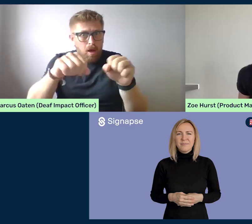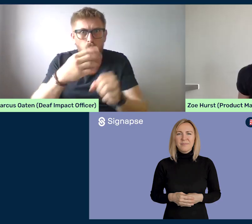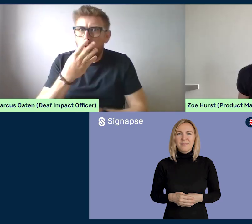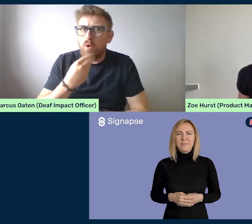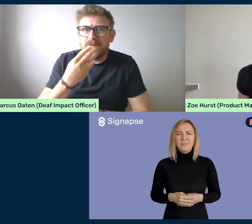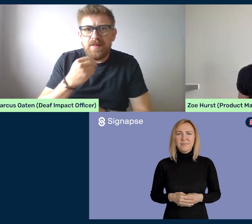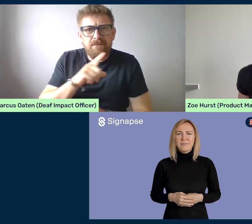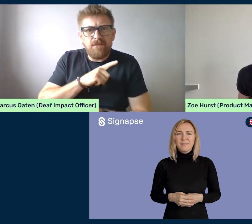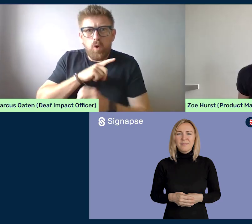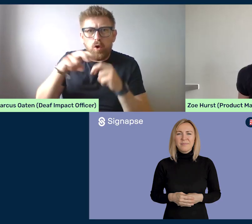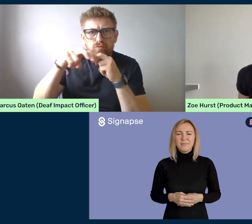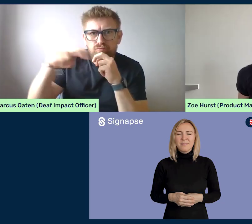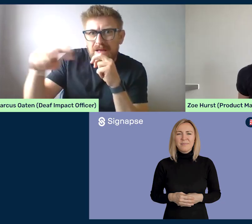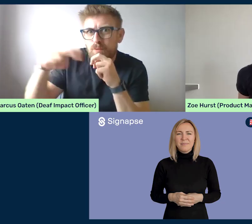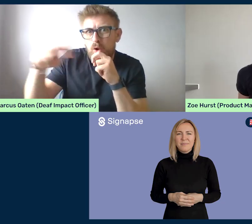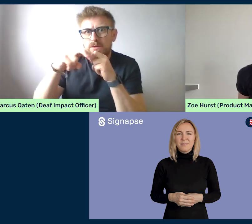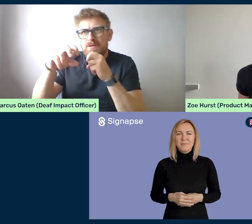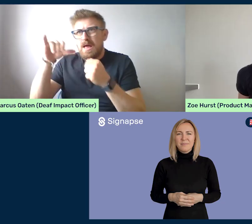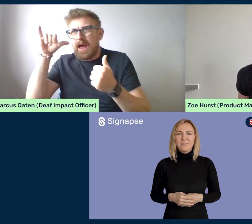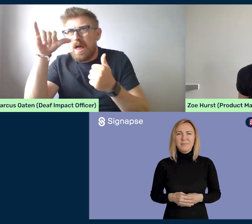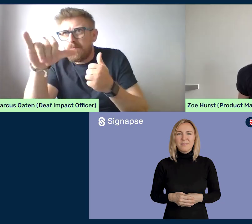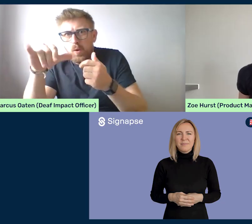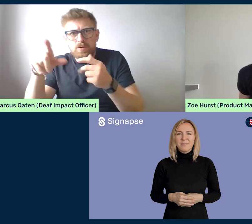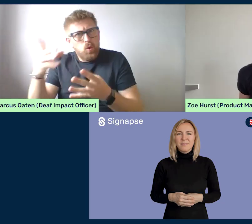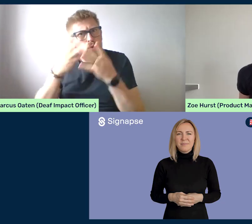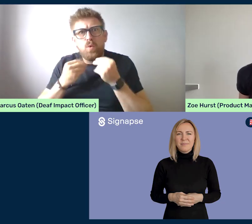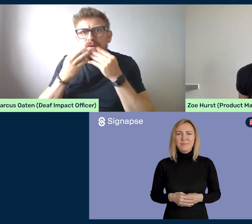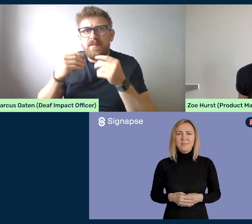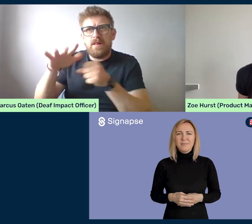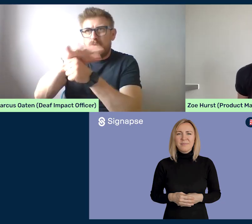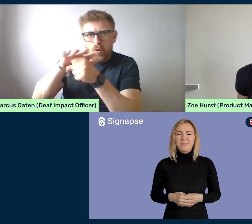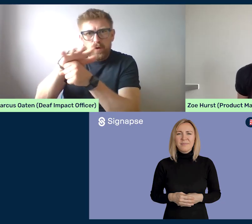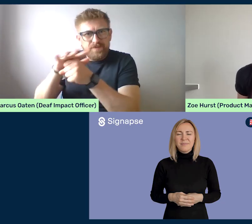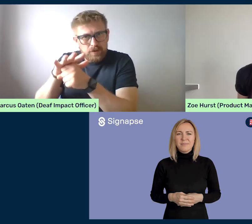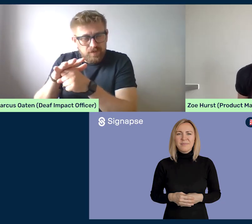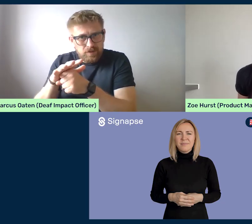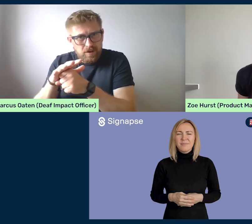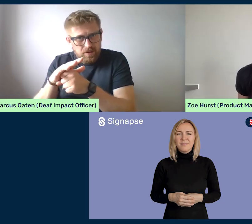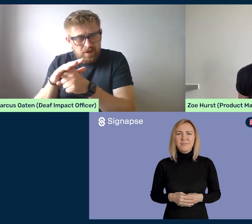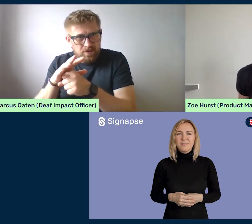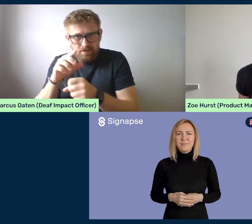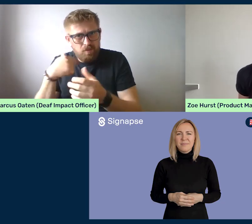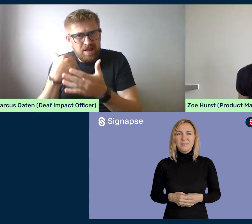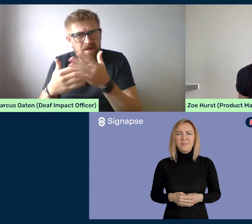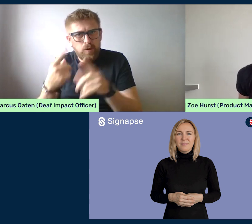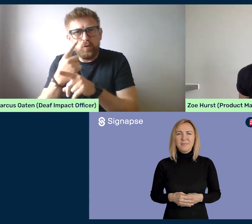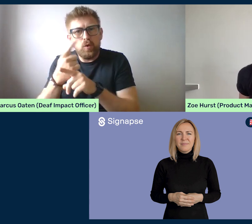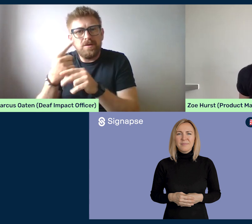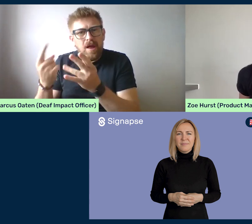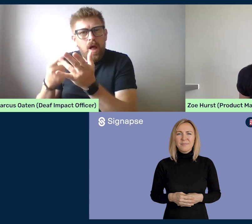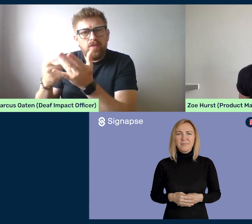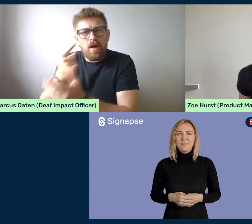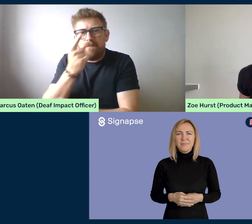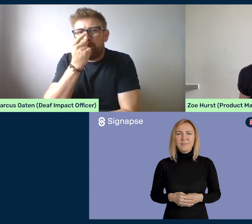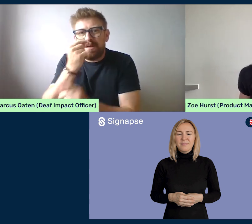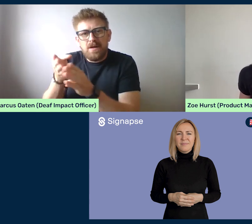Again, 2 years ago, they were saying how useful this was for public transport, airports, Mm, train stations,